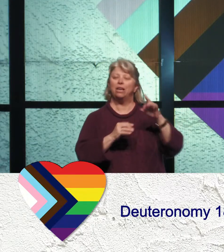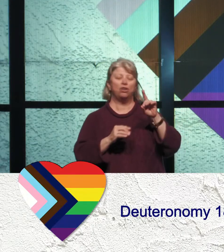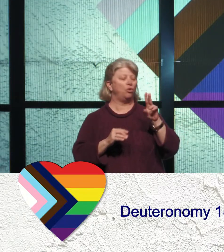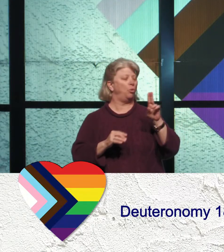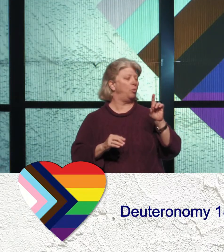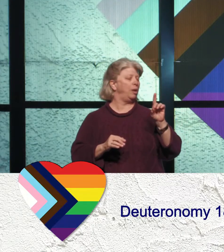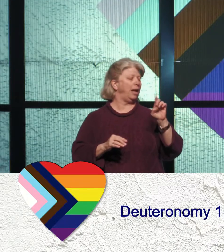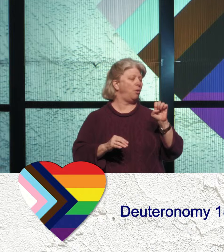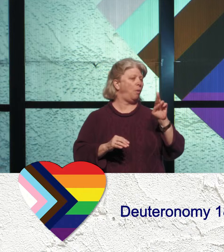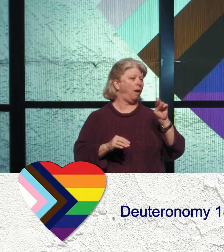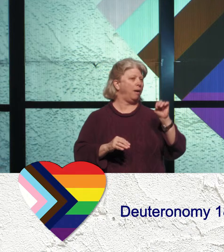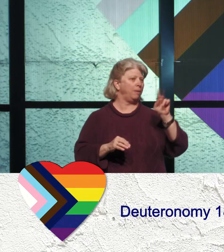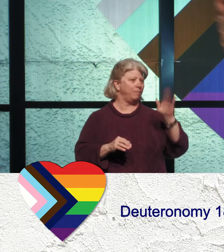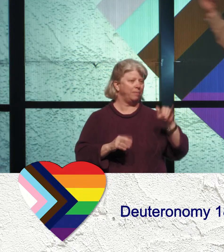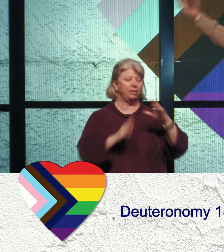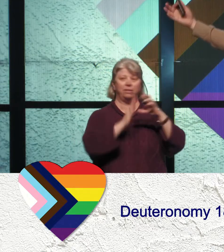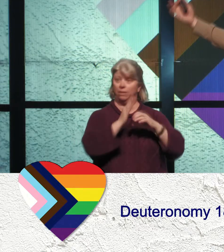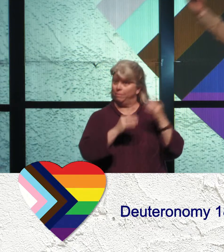18,